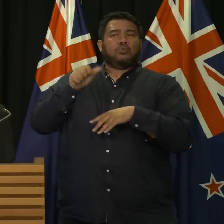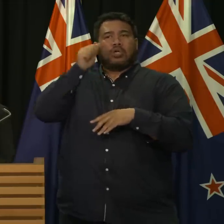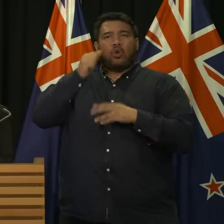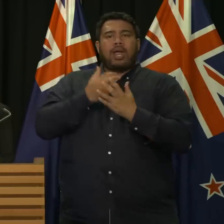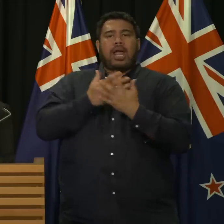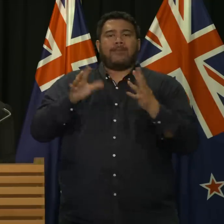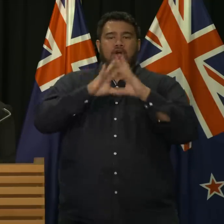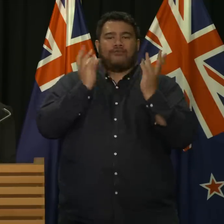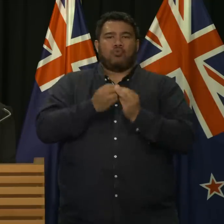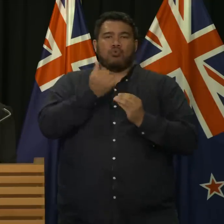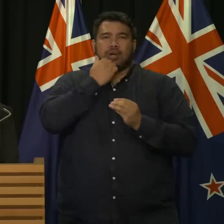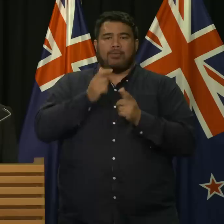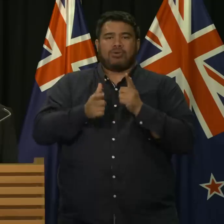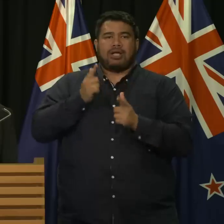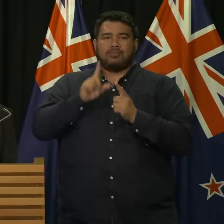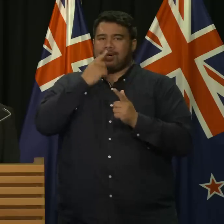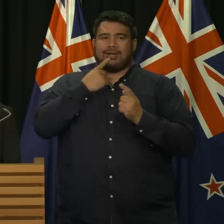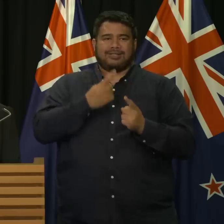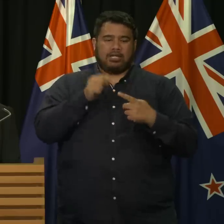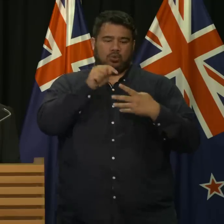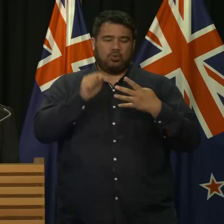absolutely. I can't give you specifics at the moment